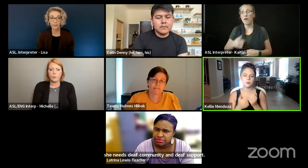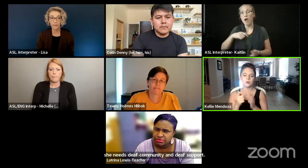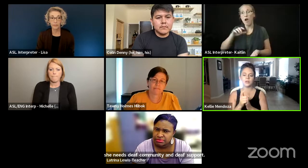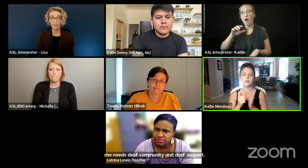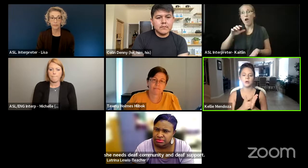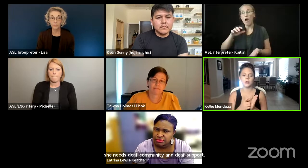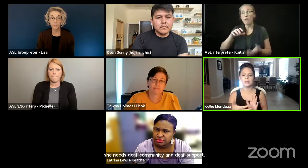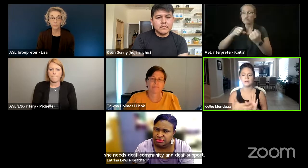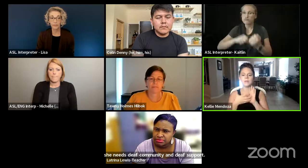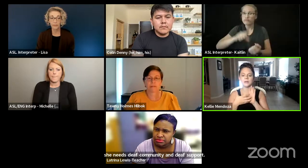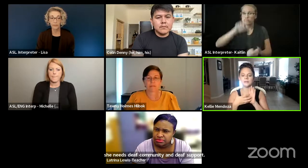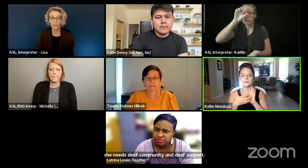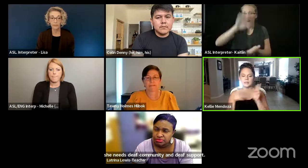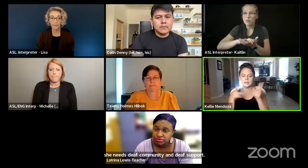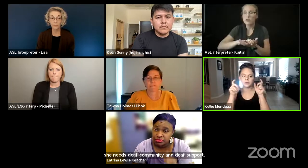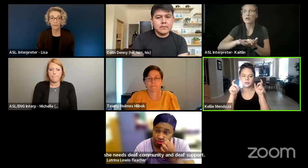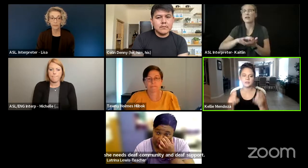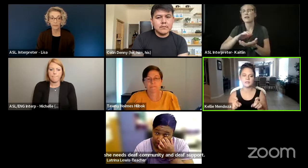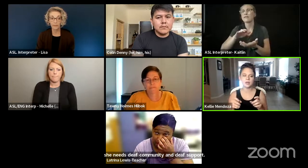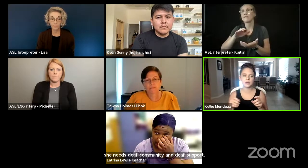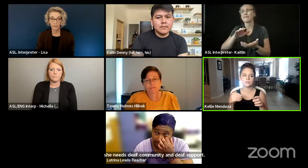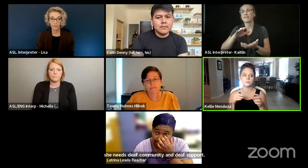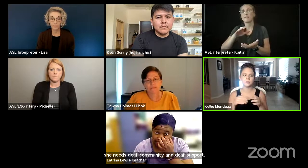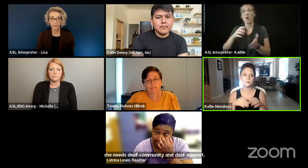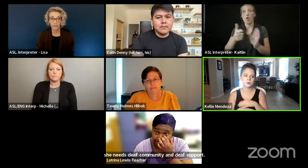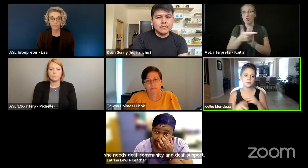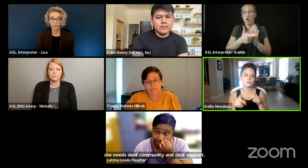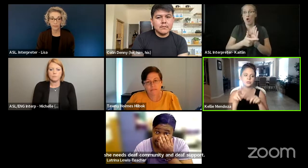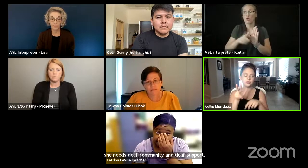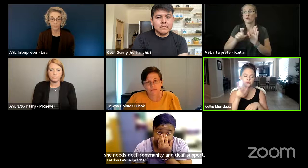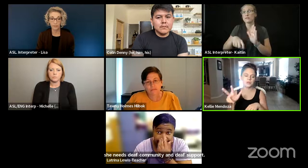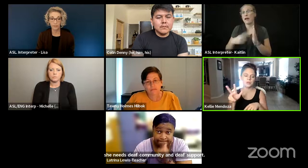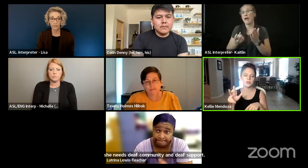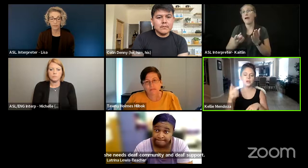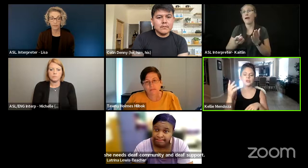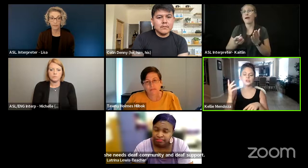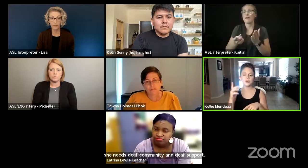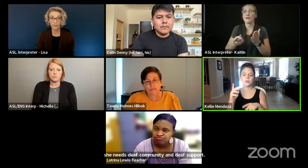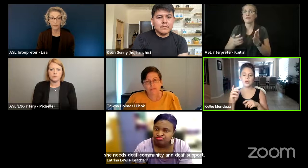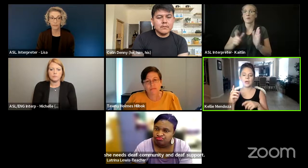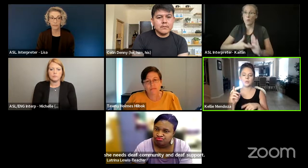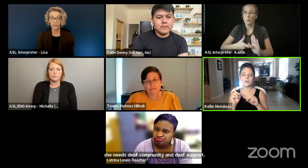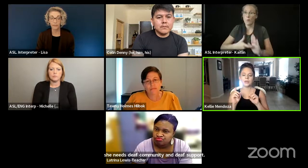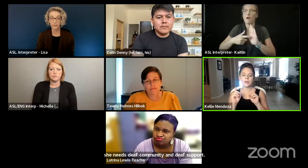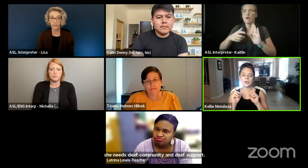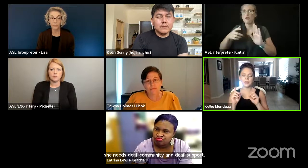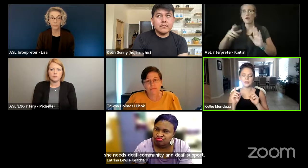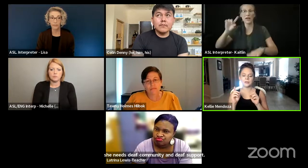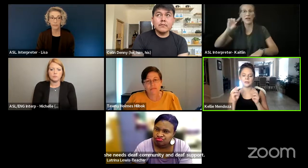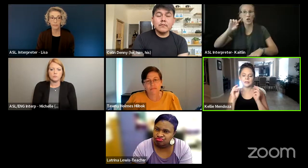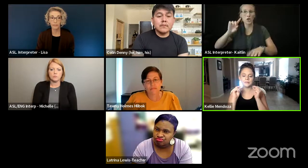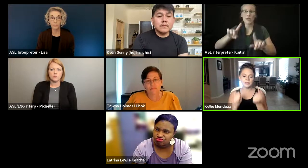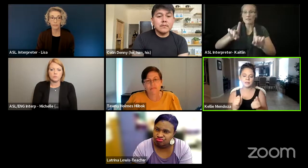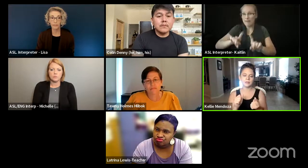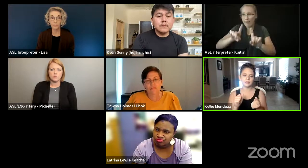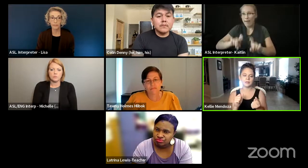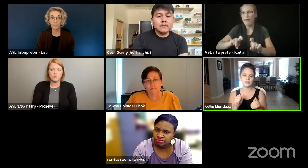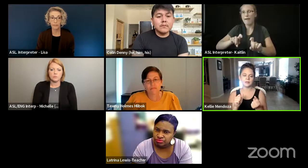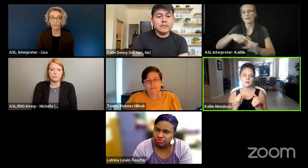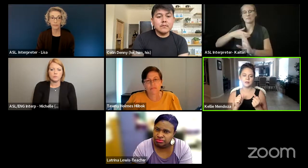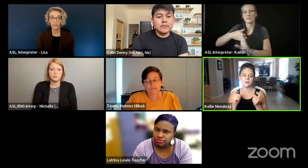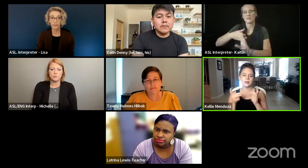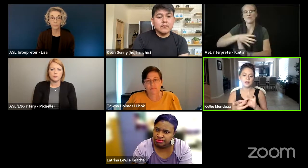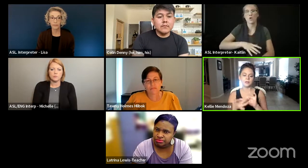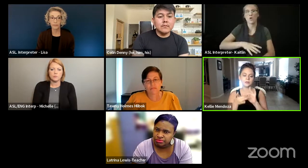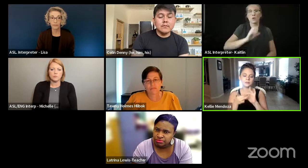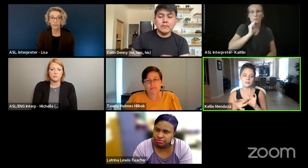be supporting laws that mandate hearing tests birth to 3 so that we can